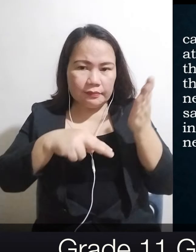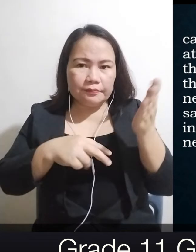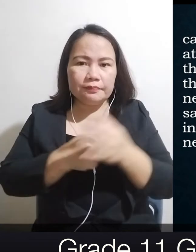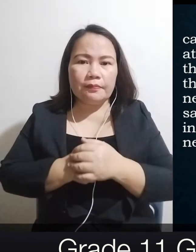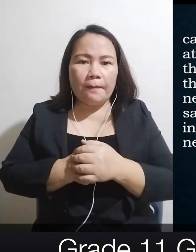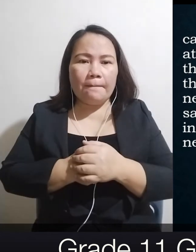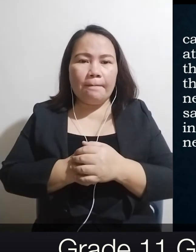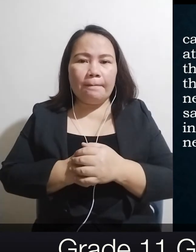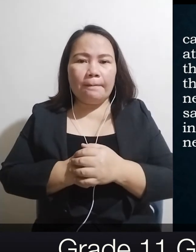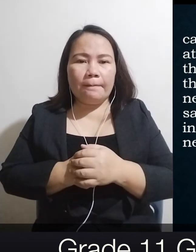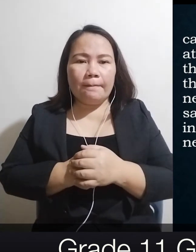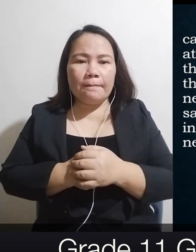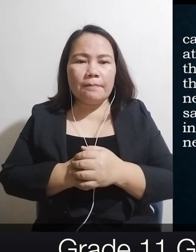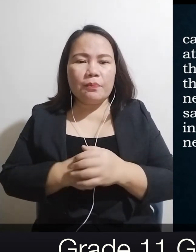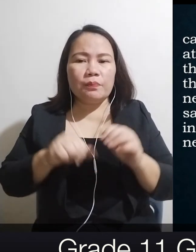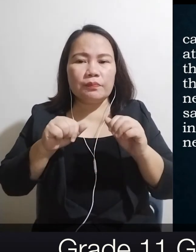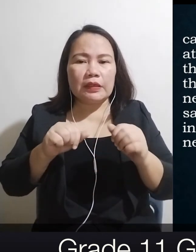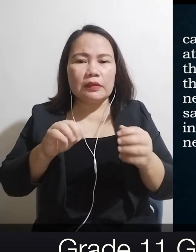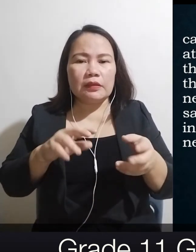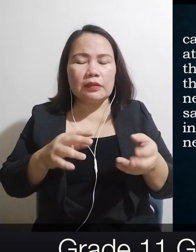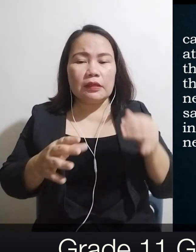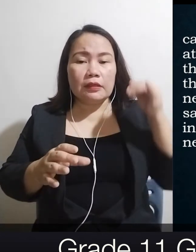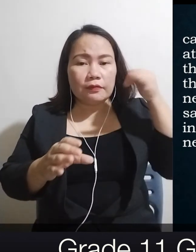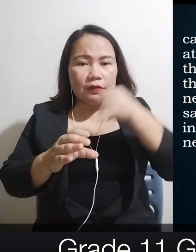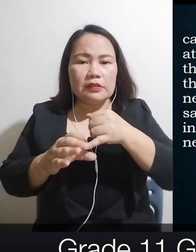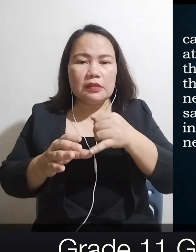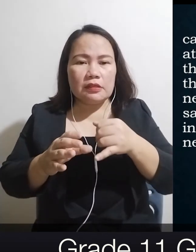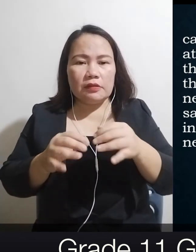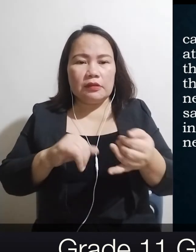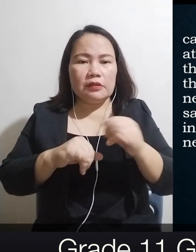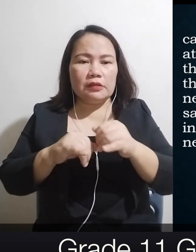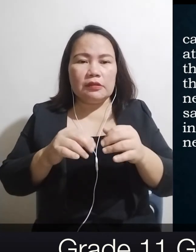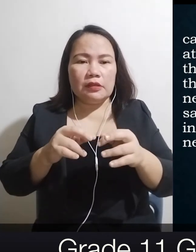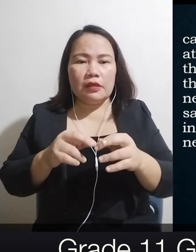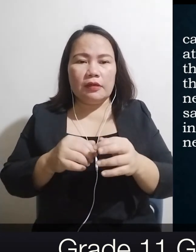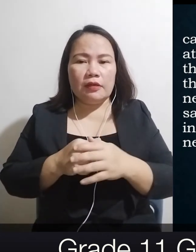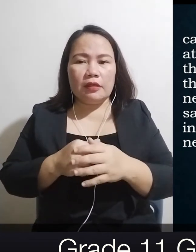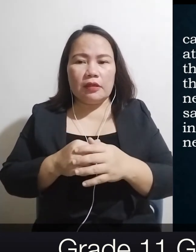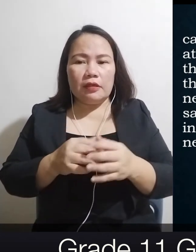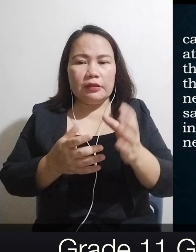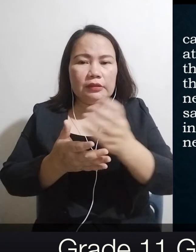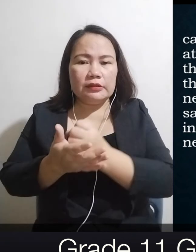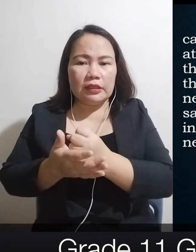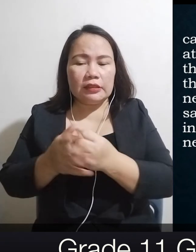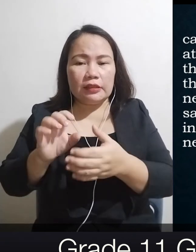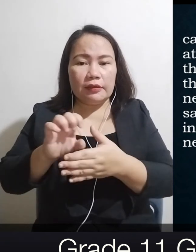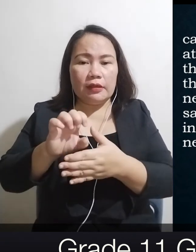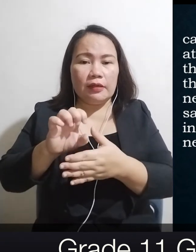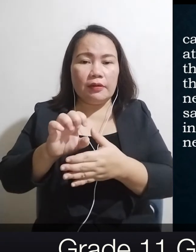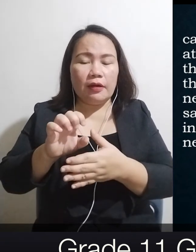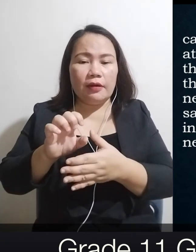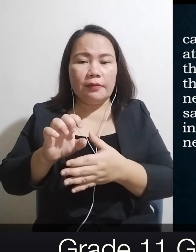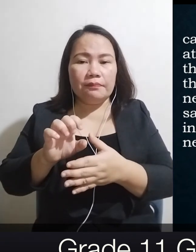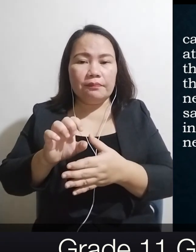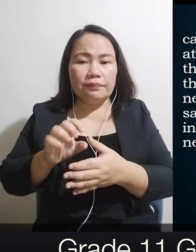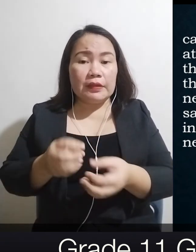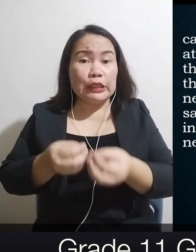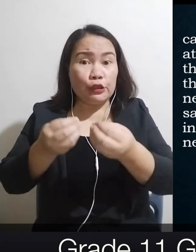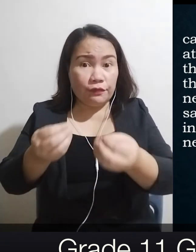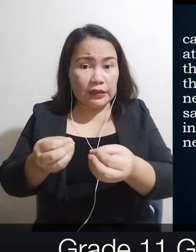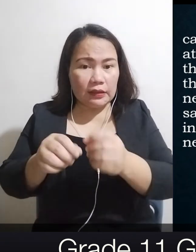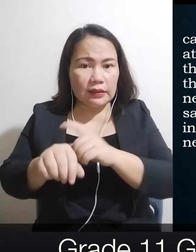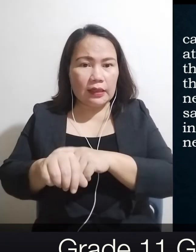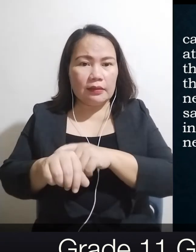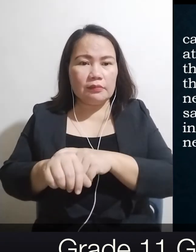at a certain interest rate that is earned at the end of a given period of time, such as 1